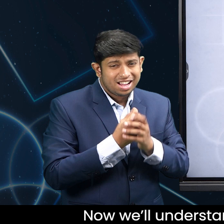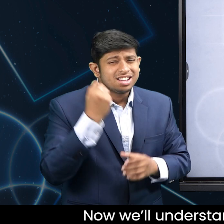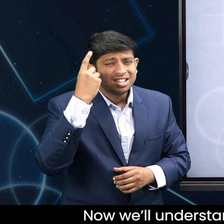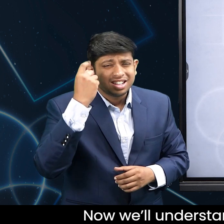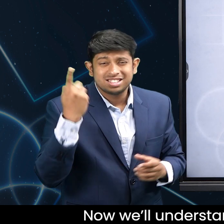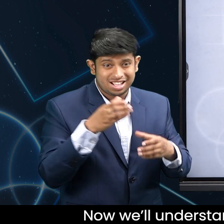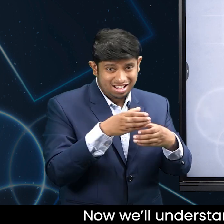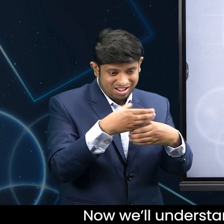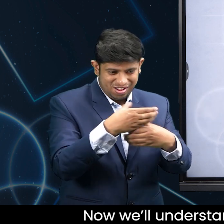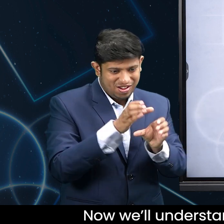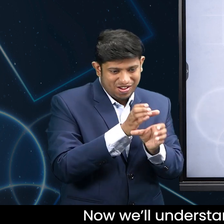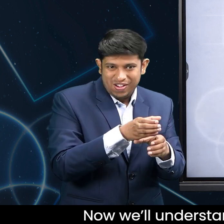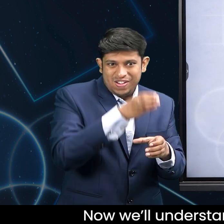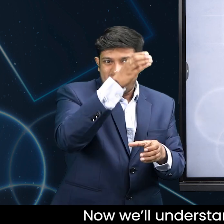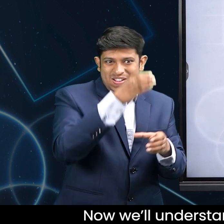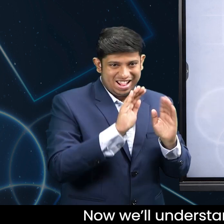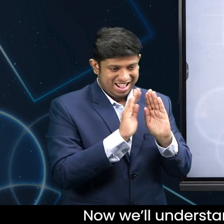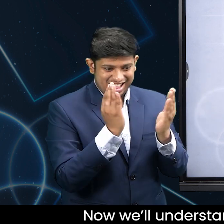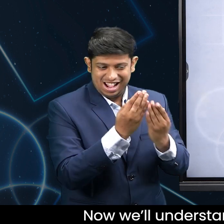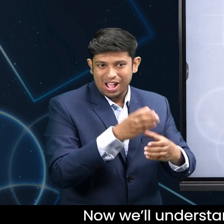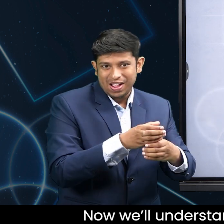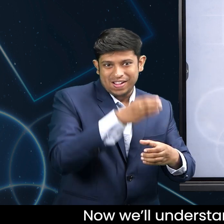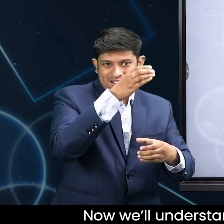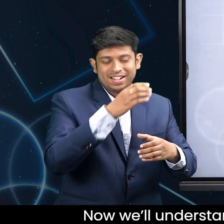Now we will understand the curved surface area of the cylinder.